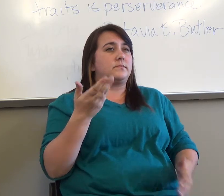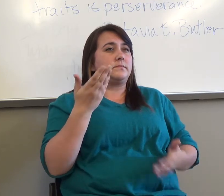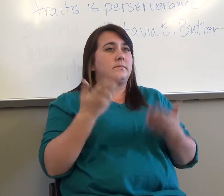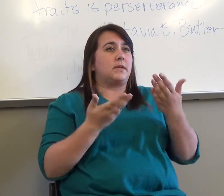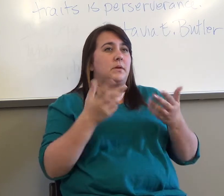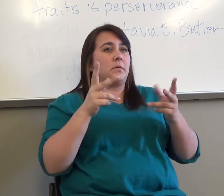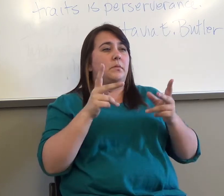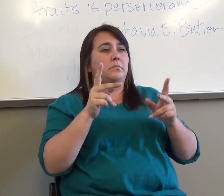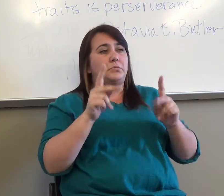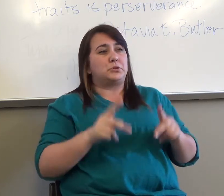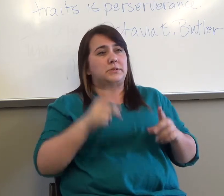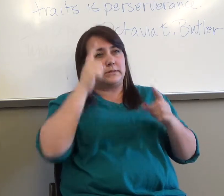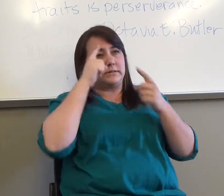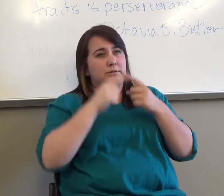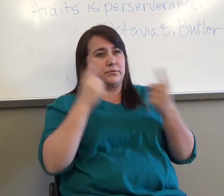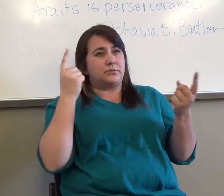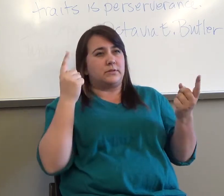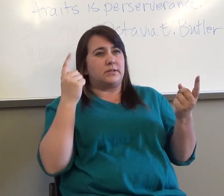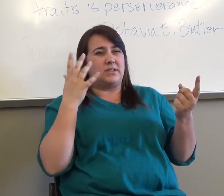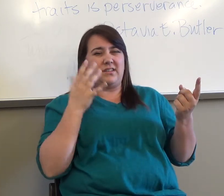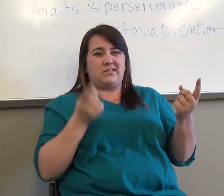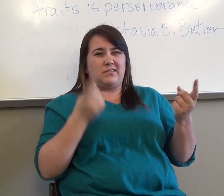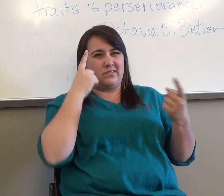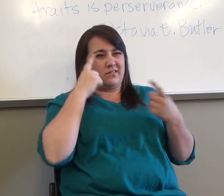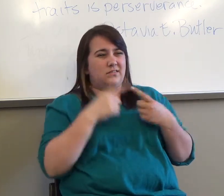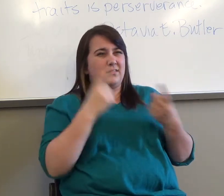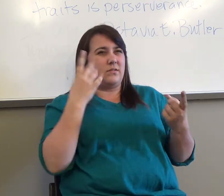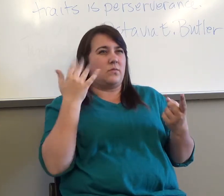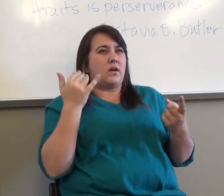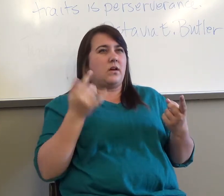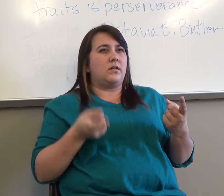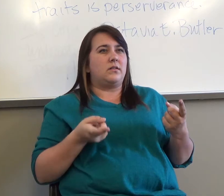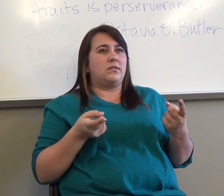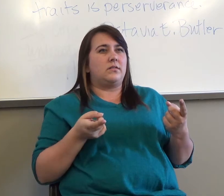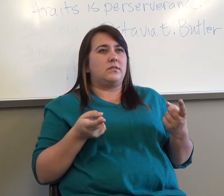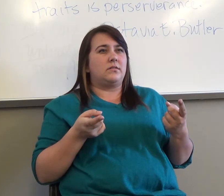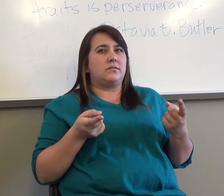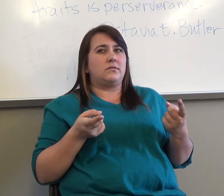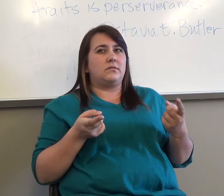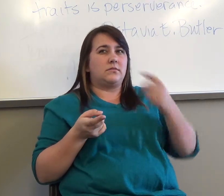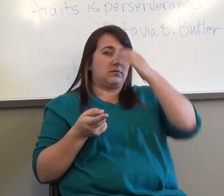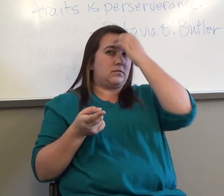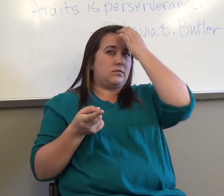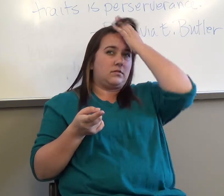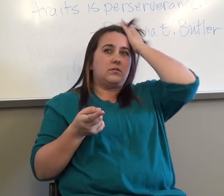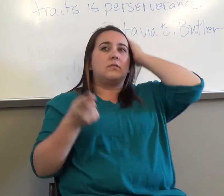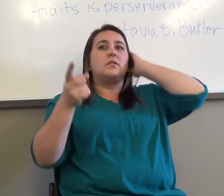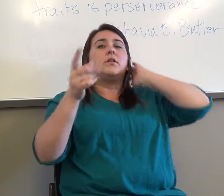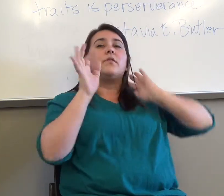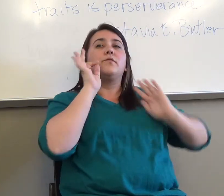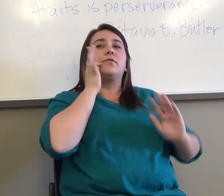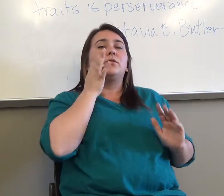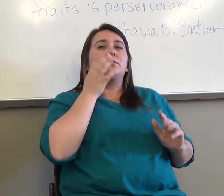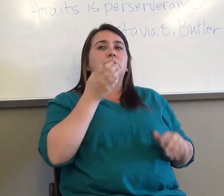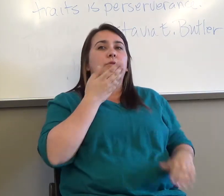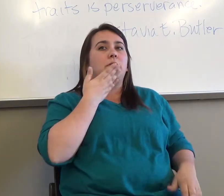this? How might somebody come back and say, I don't agree with this? Fruits are a bad source of vitamin